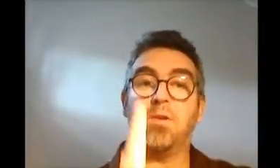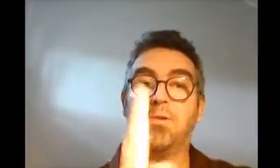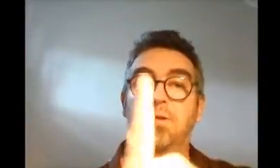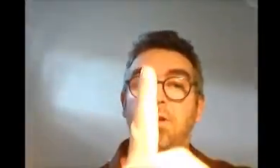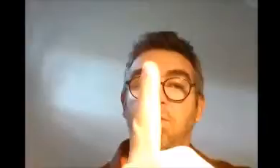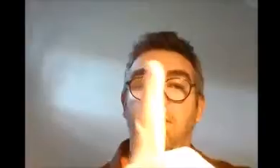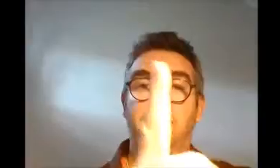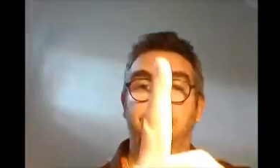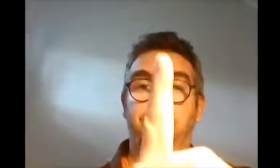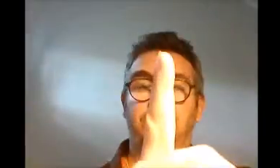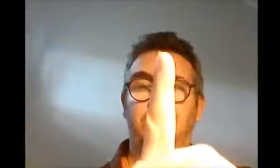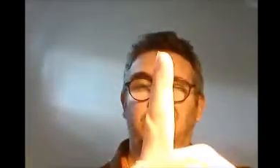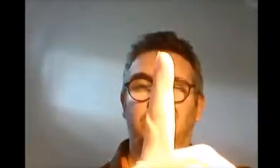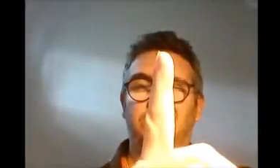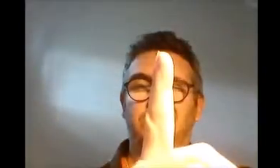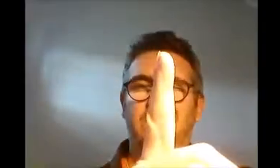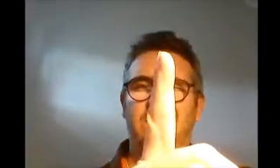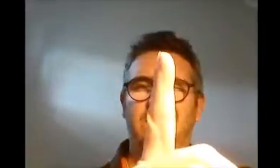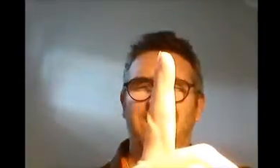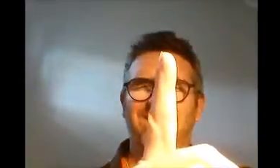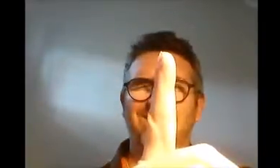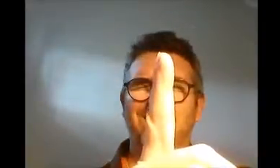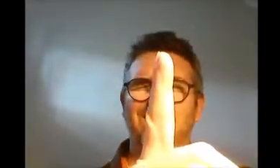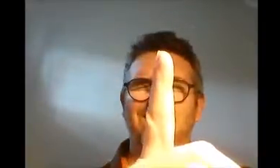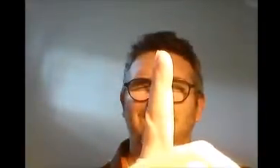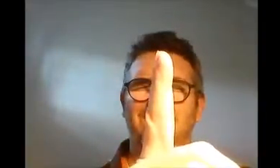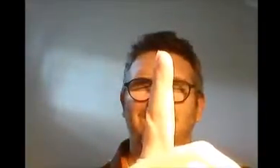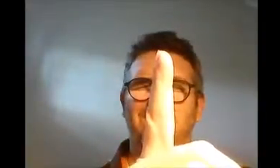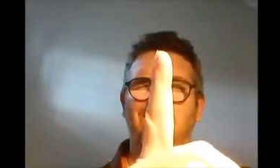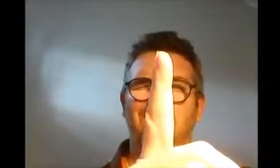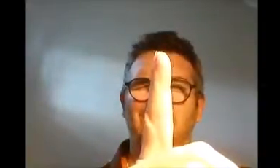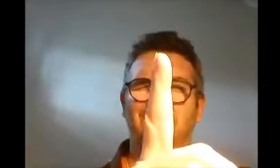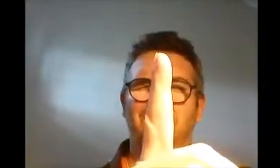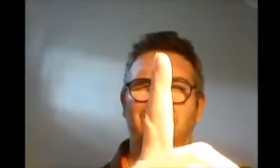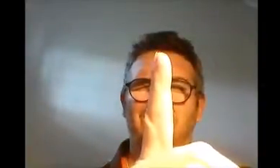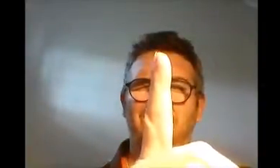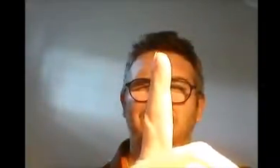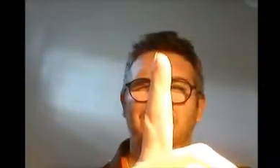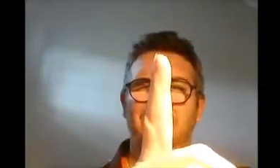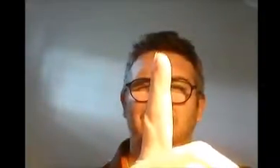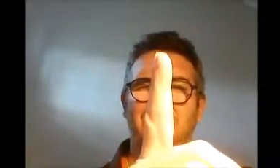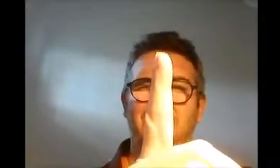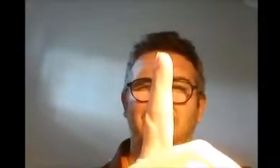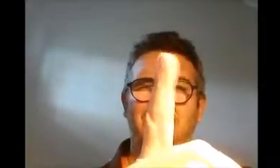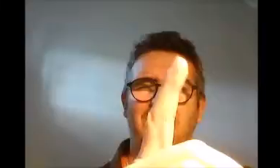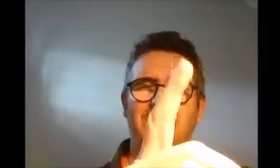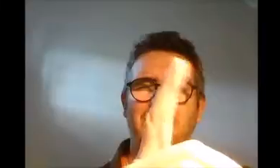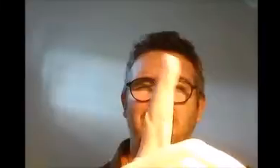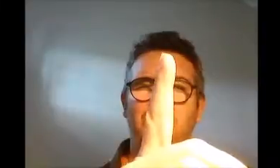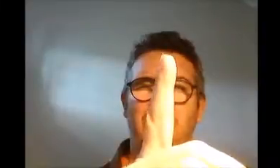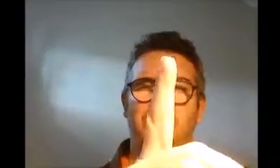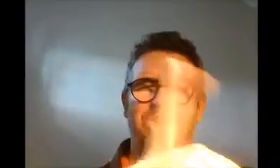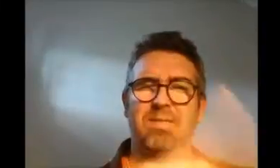farther away. Close the right eye, close the left eye, and see what happens.